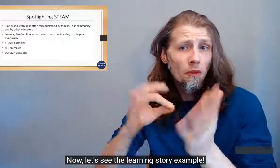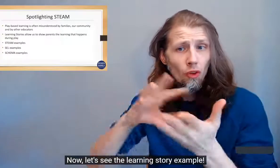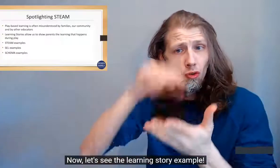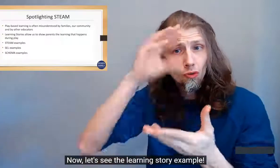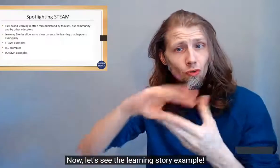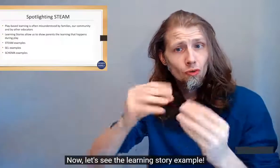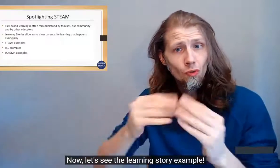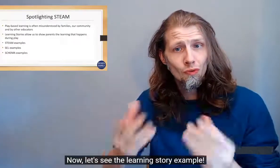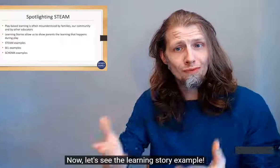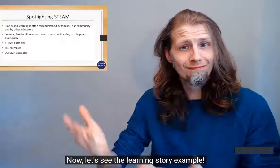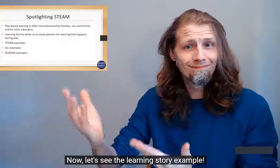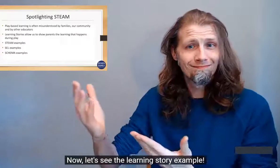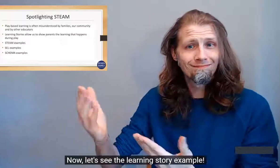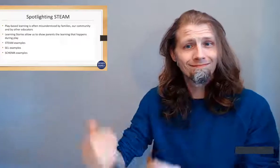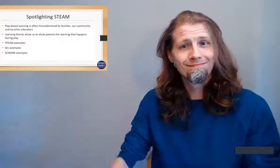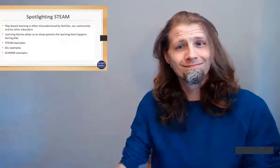Let's take a look at some of these examples.